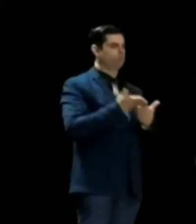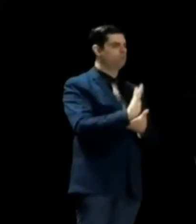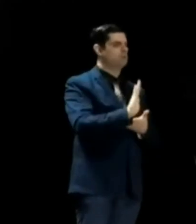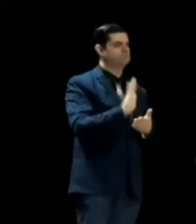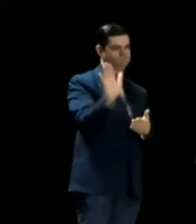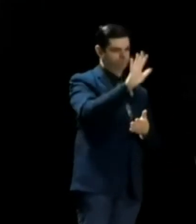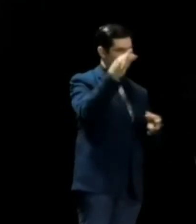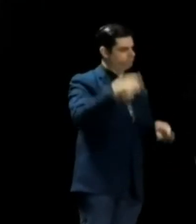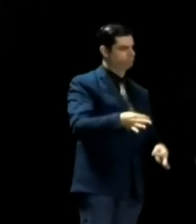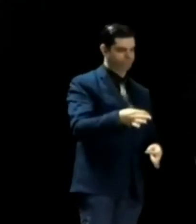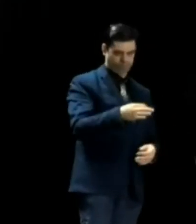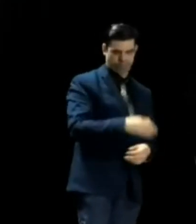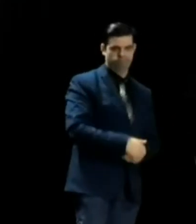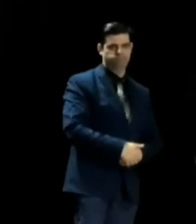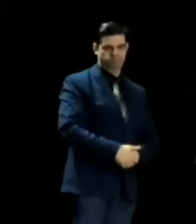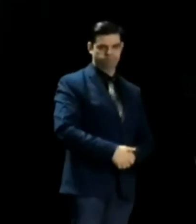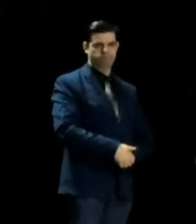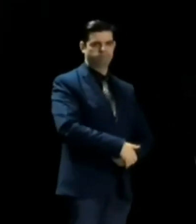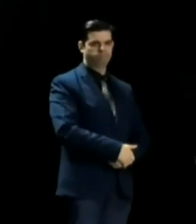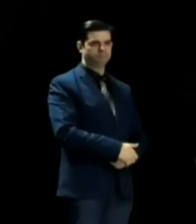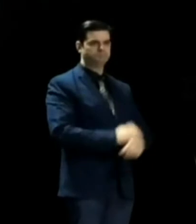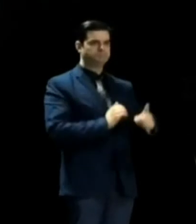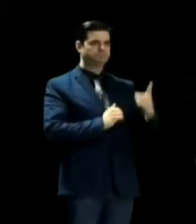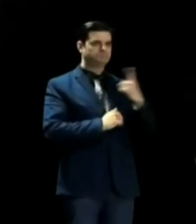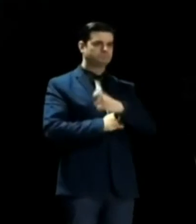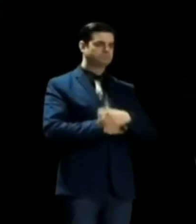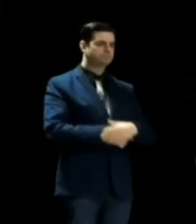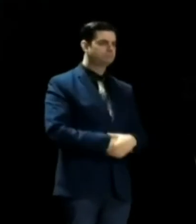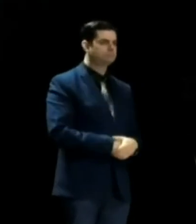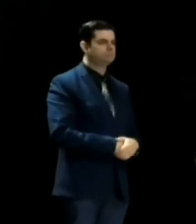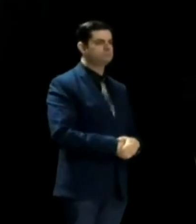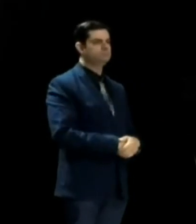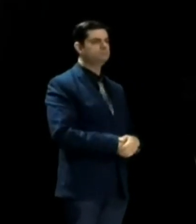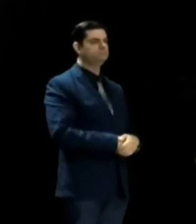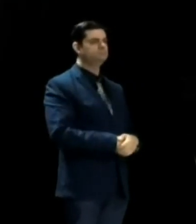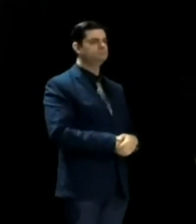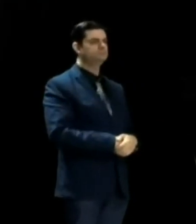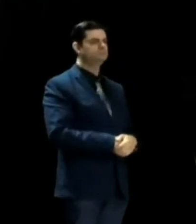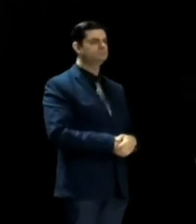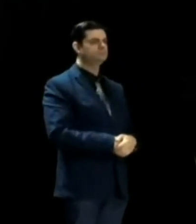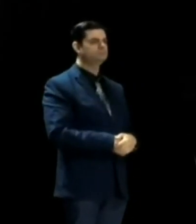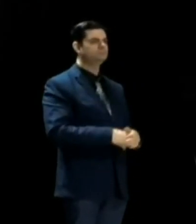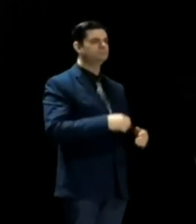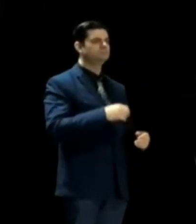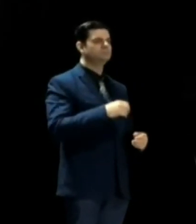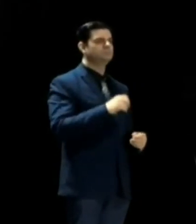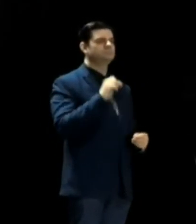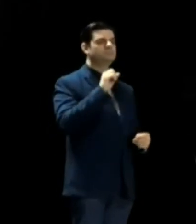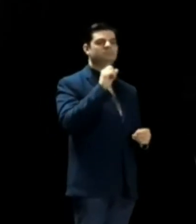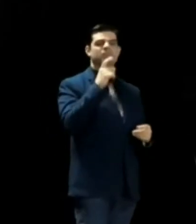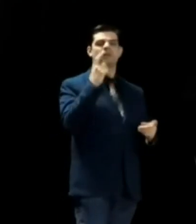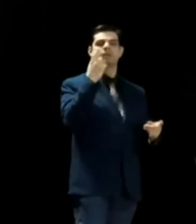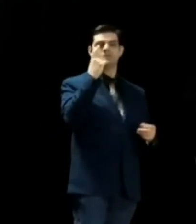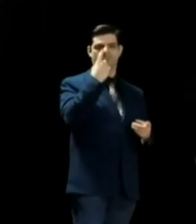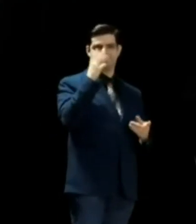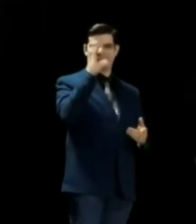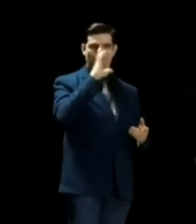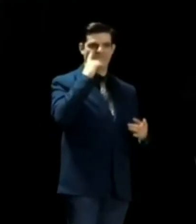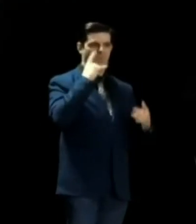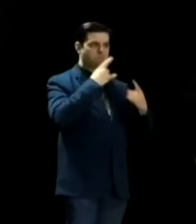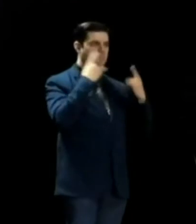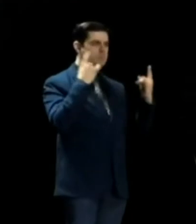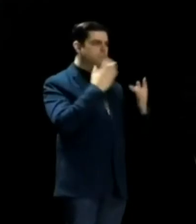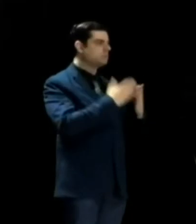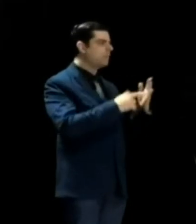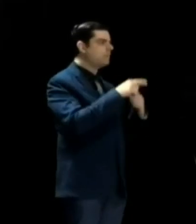say to somebody who's looking for a mask and not wanting to do arts and crafts time at home? They're